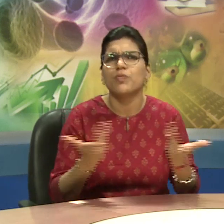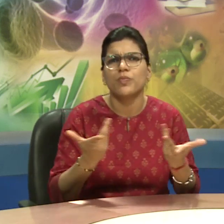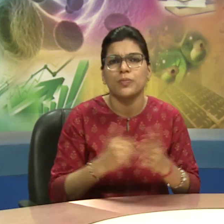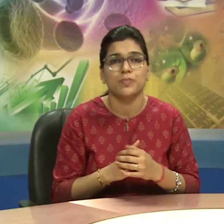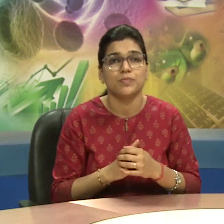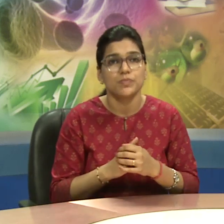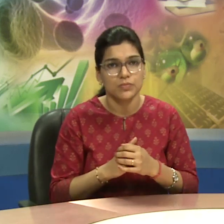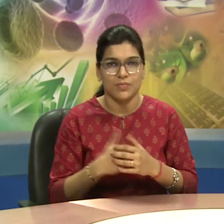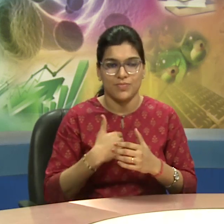proof of